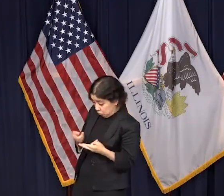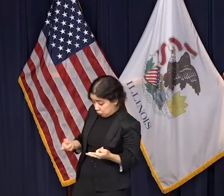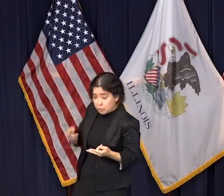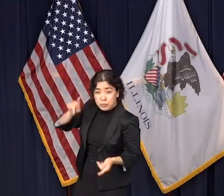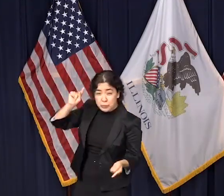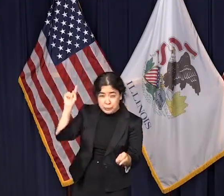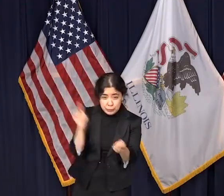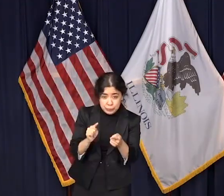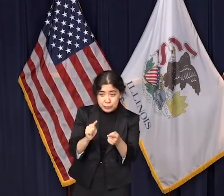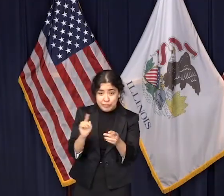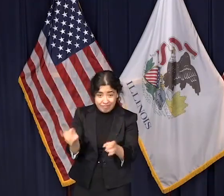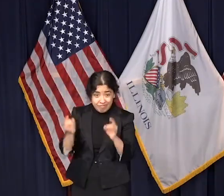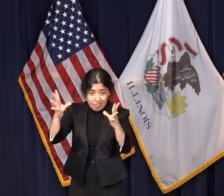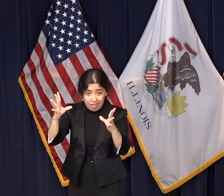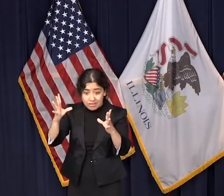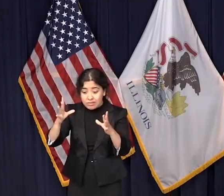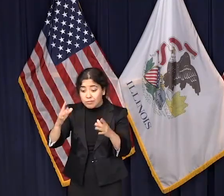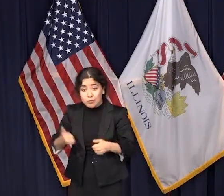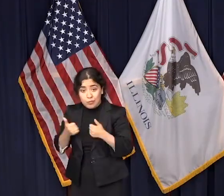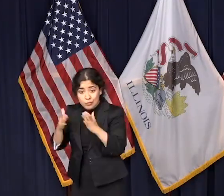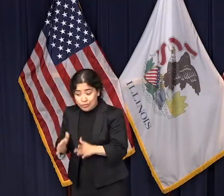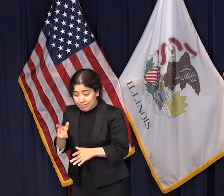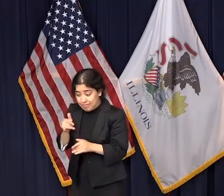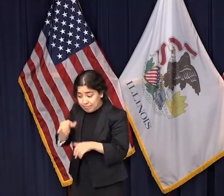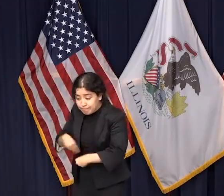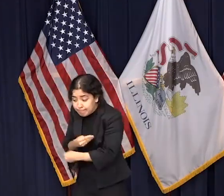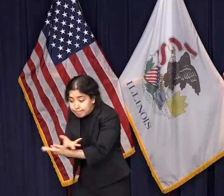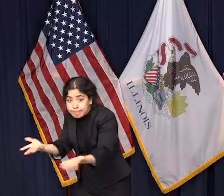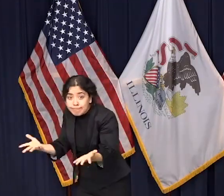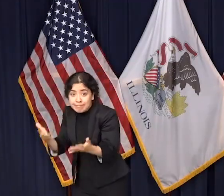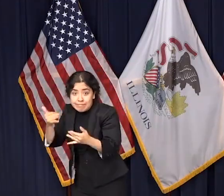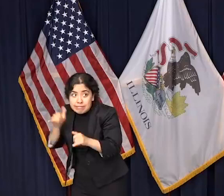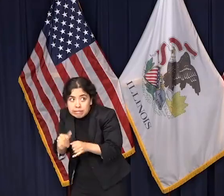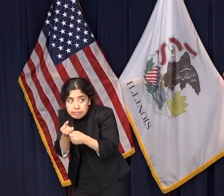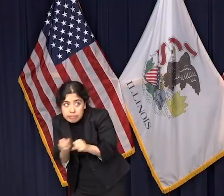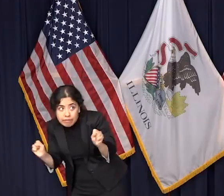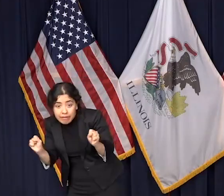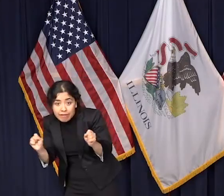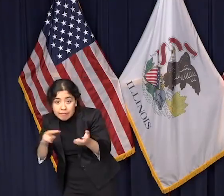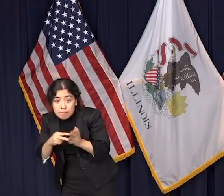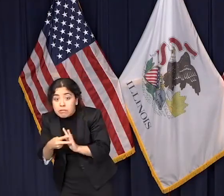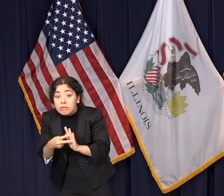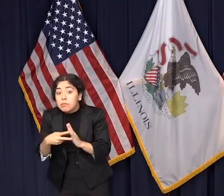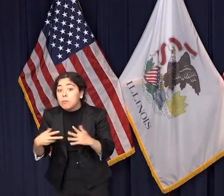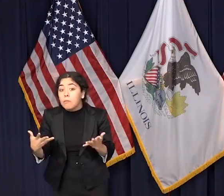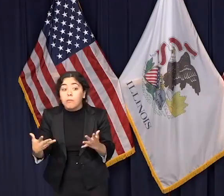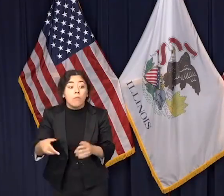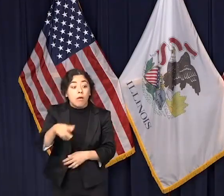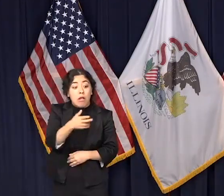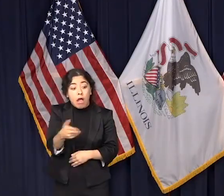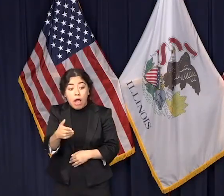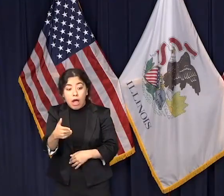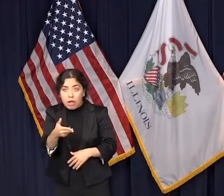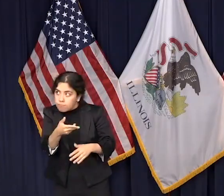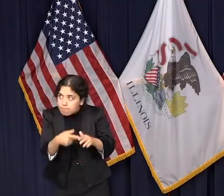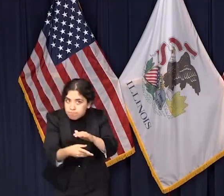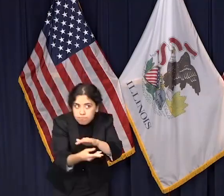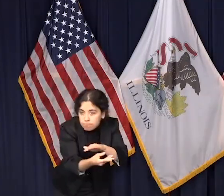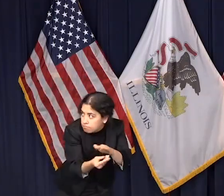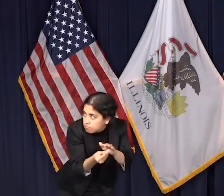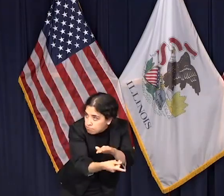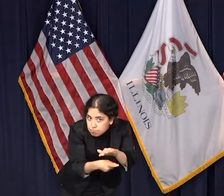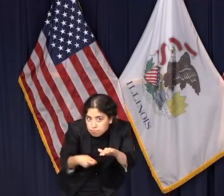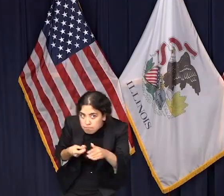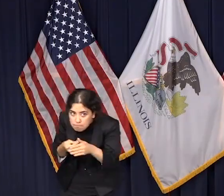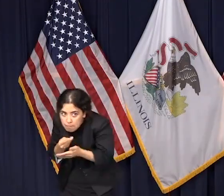our residents stay safe. That can mean getting illegal guns off the street or investigating criminal